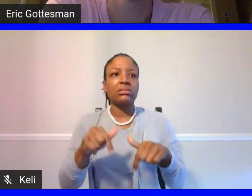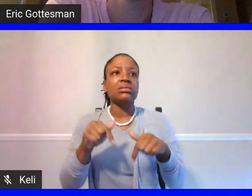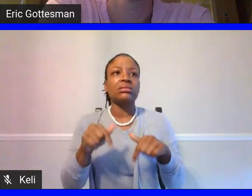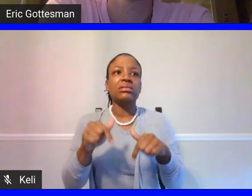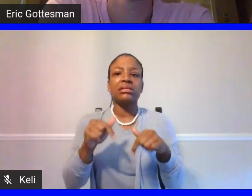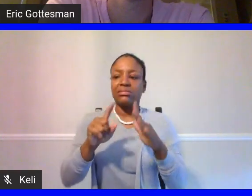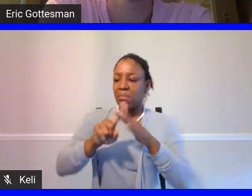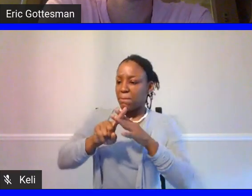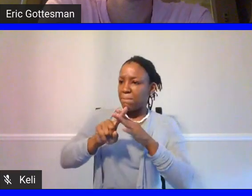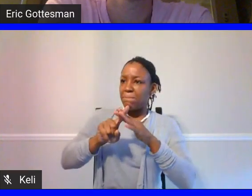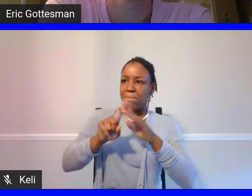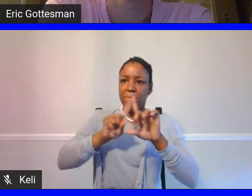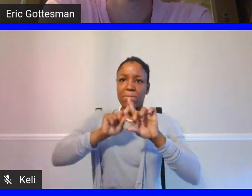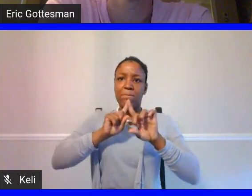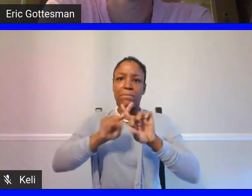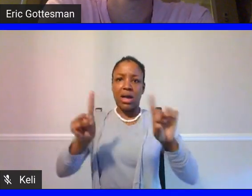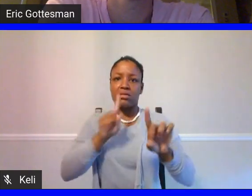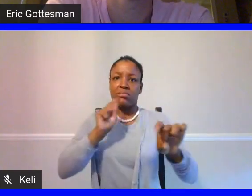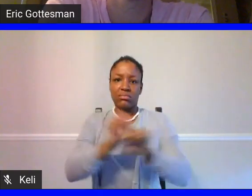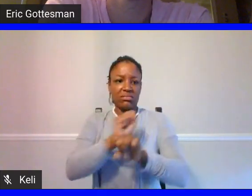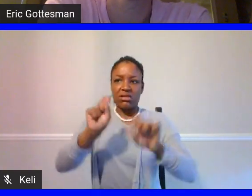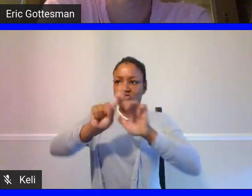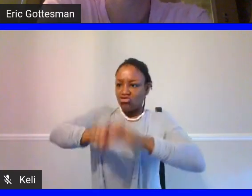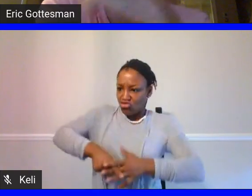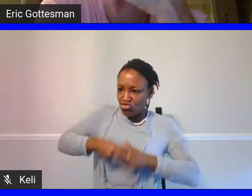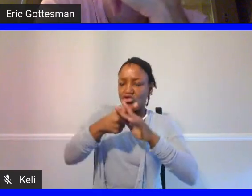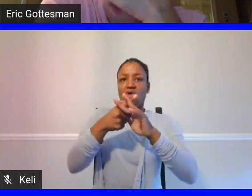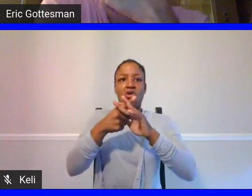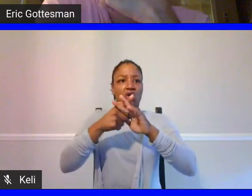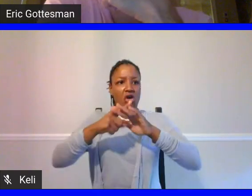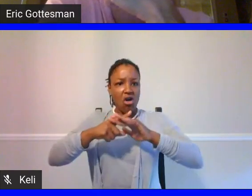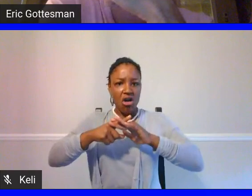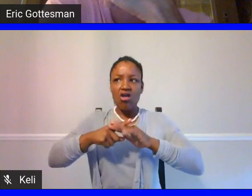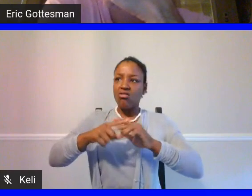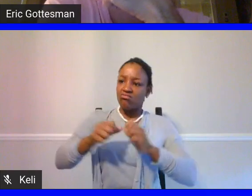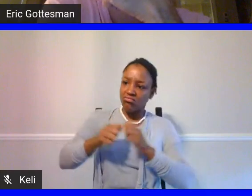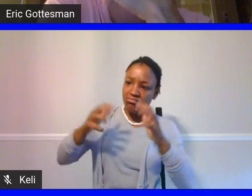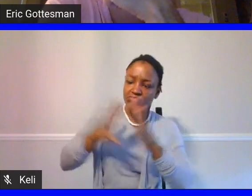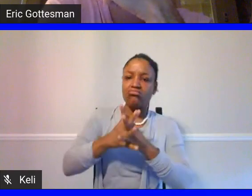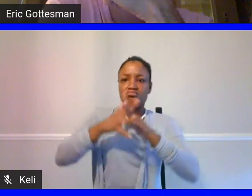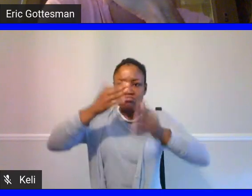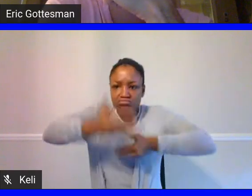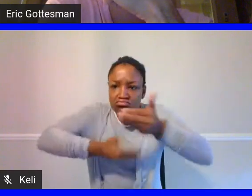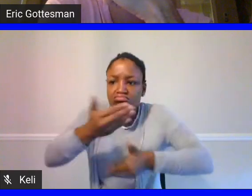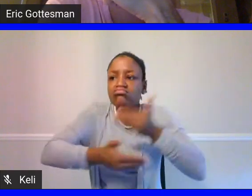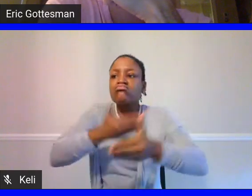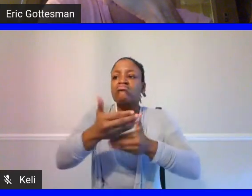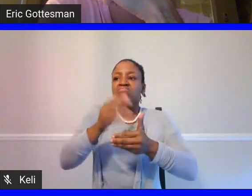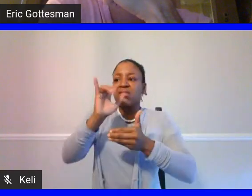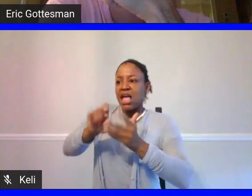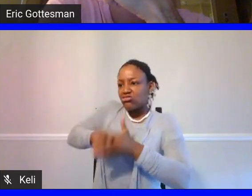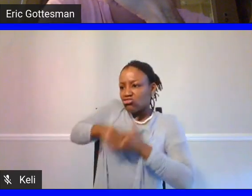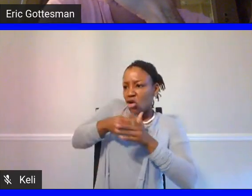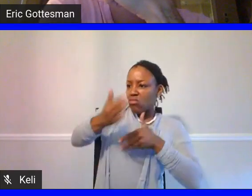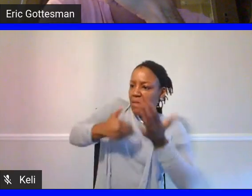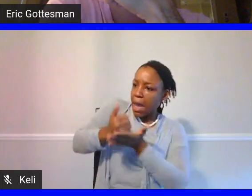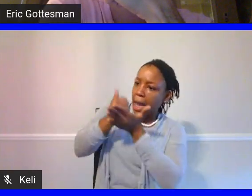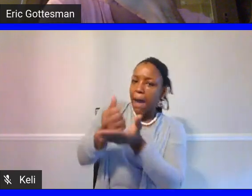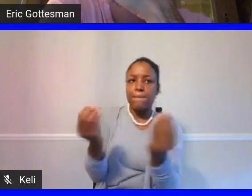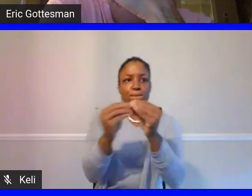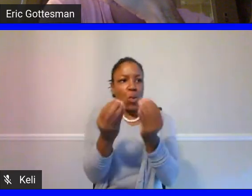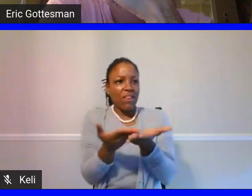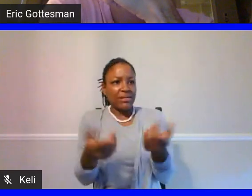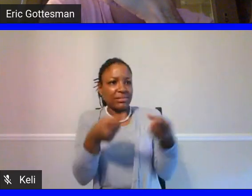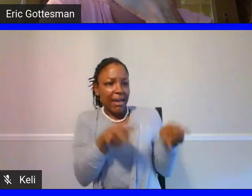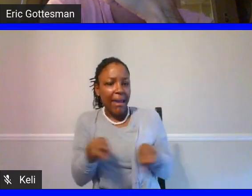catalyzation to pay attention to one's well-being, I think is going to give us an opportunity to look at our